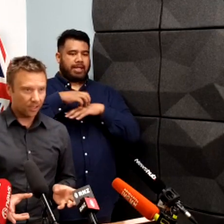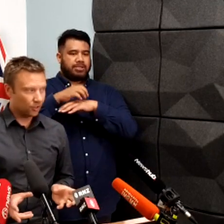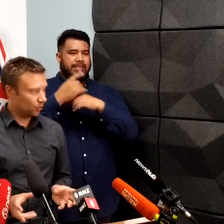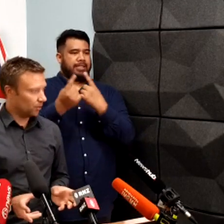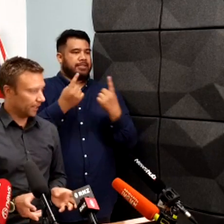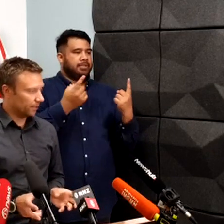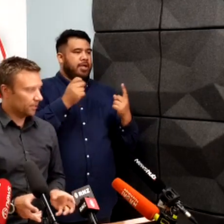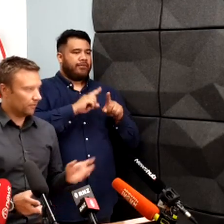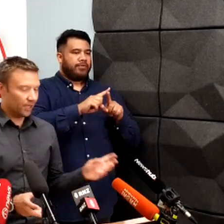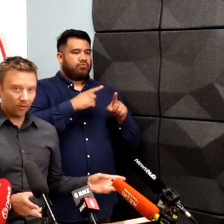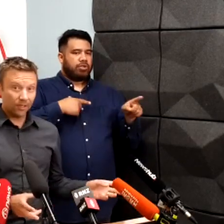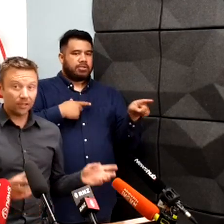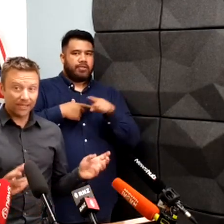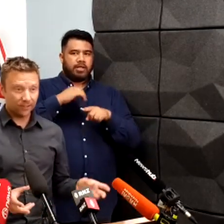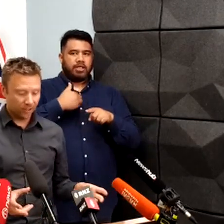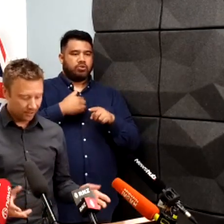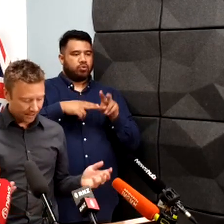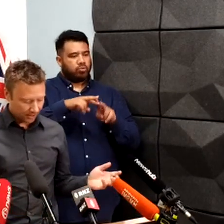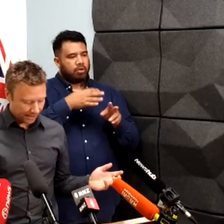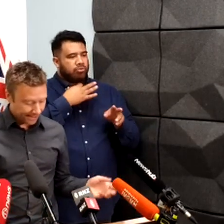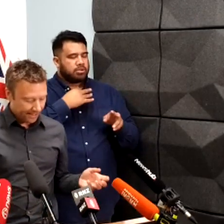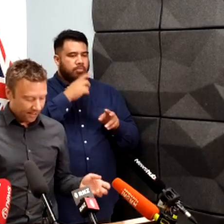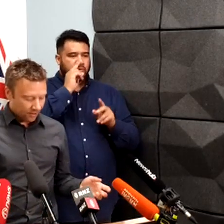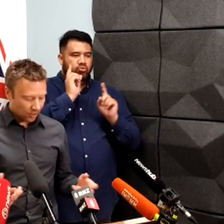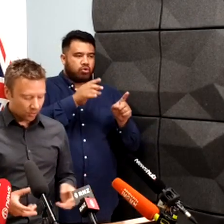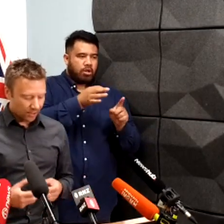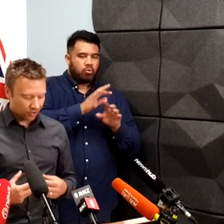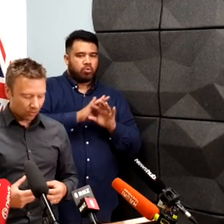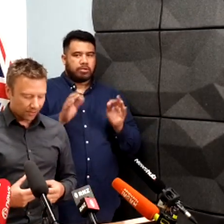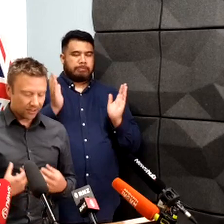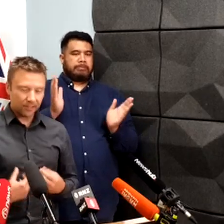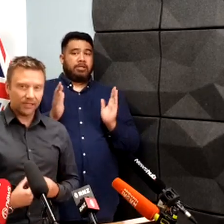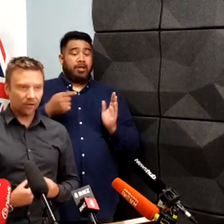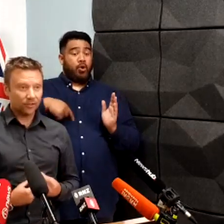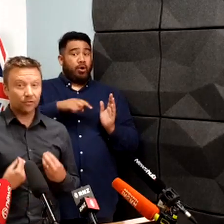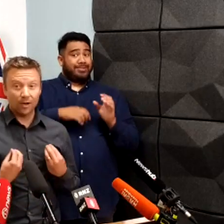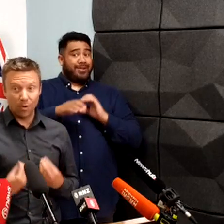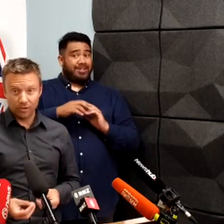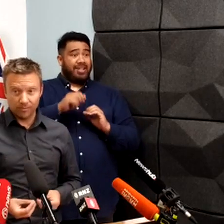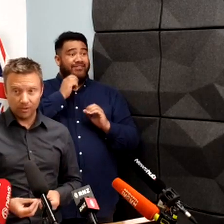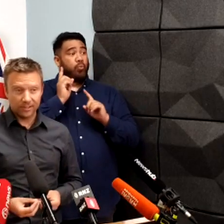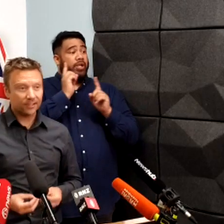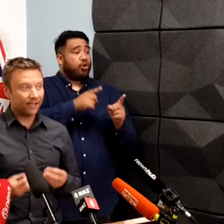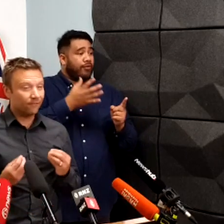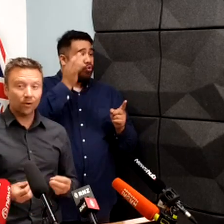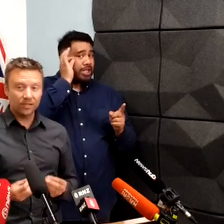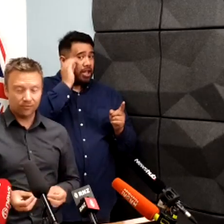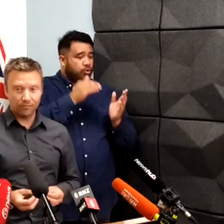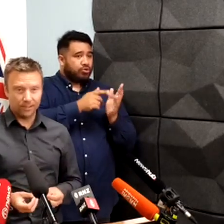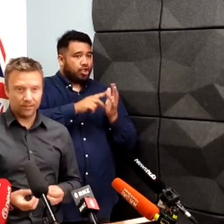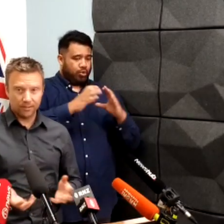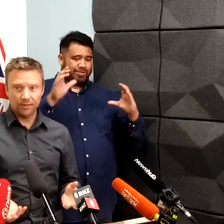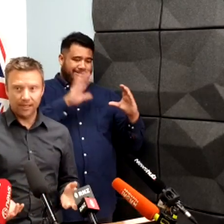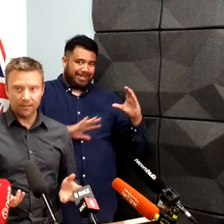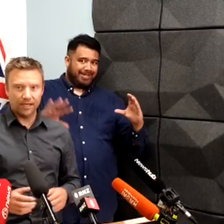that they may need to evaluate risk and make decisions. As I said, scientists would need a strong reason to enter the yellow zones for our monitoring purposes. They have very